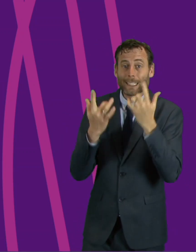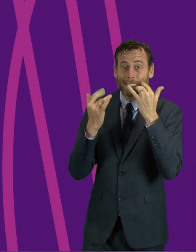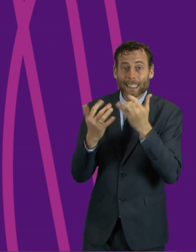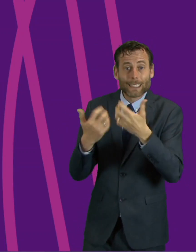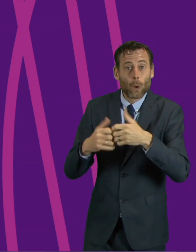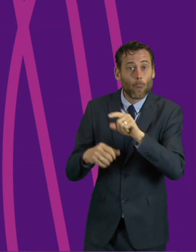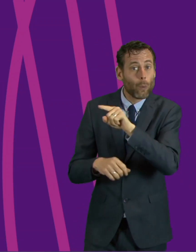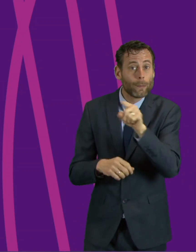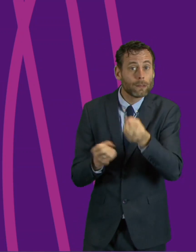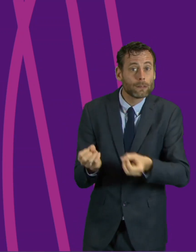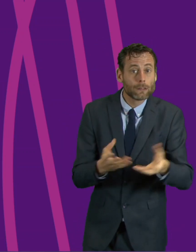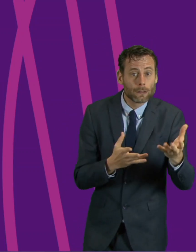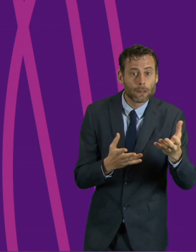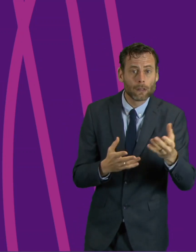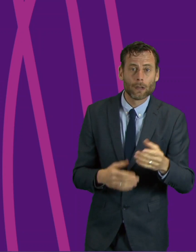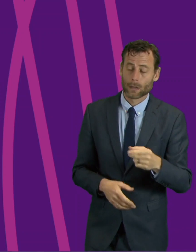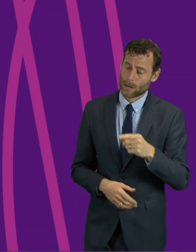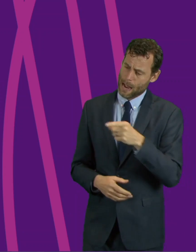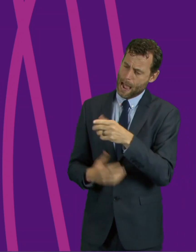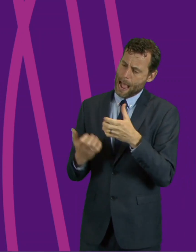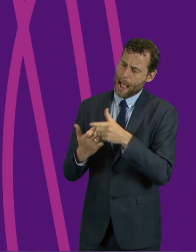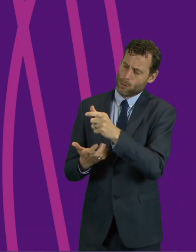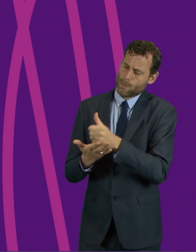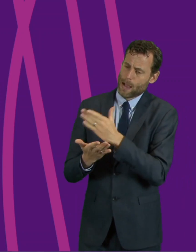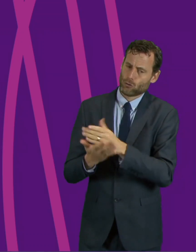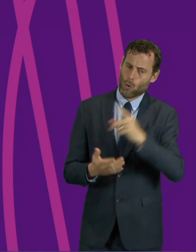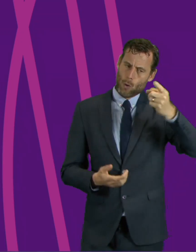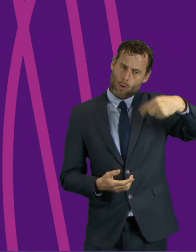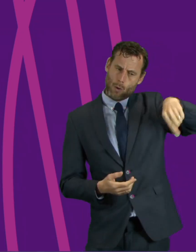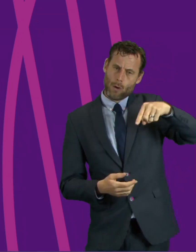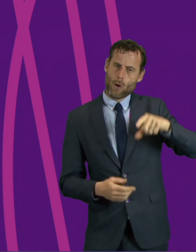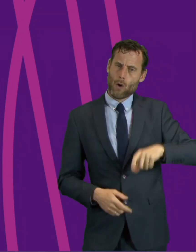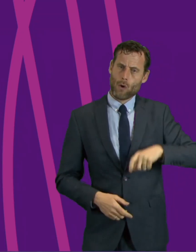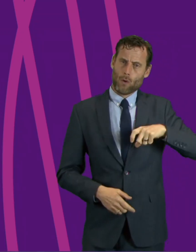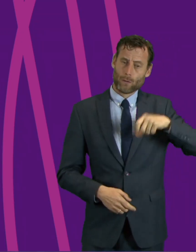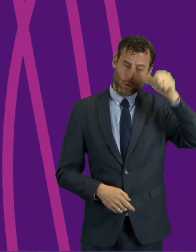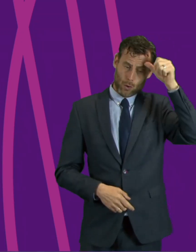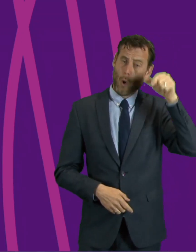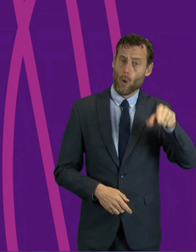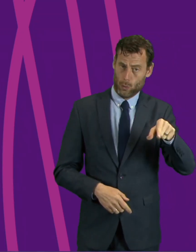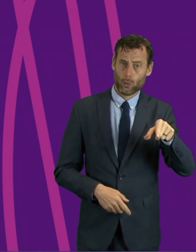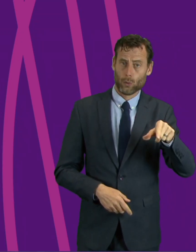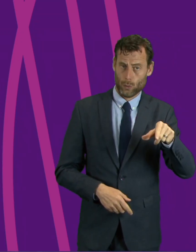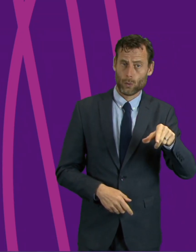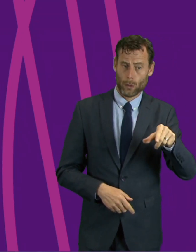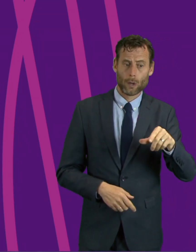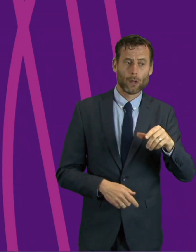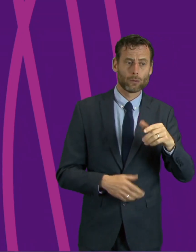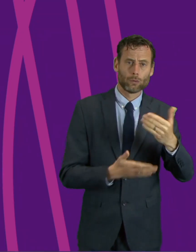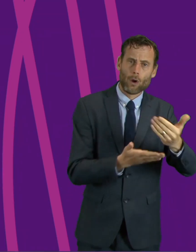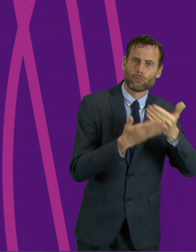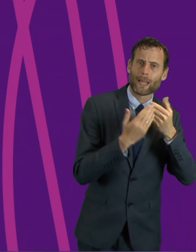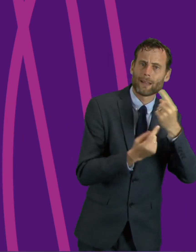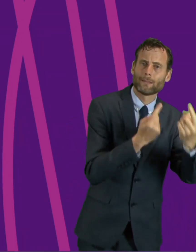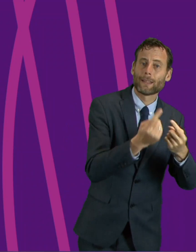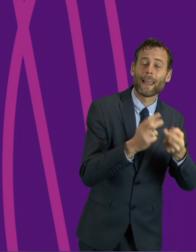and the staff who look after them, can she assure us that when there is a case confirmed in a care home, that it is government policy that all